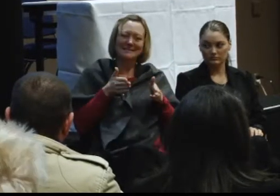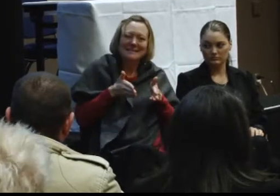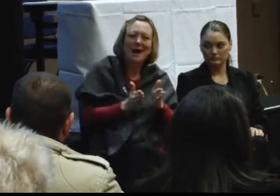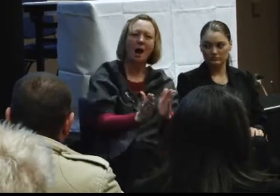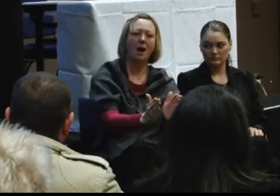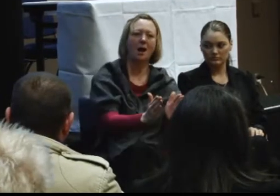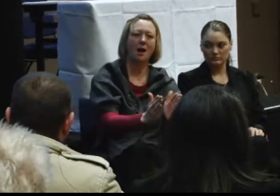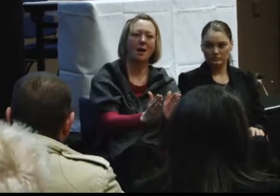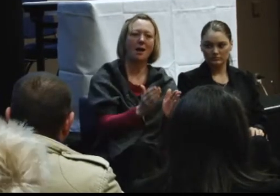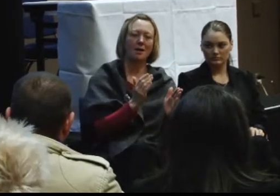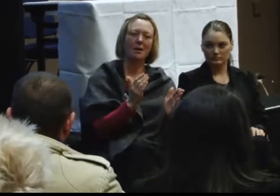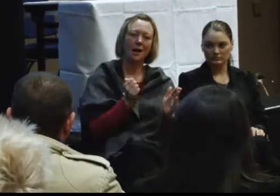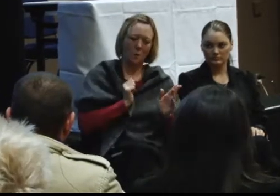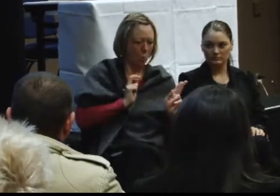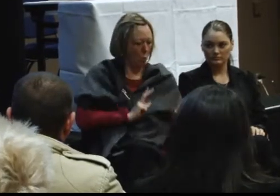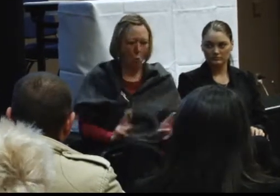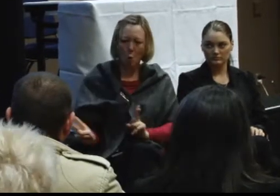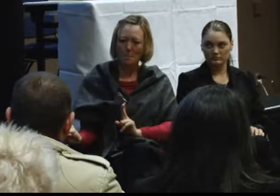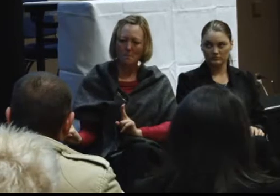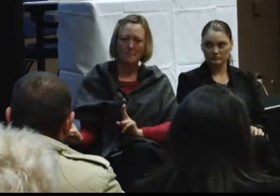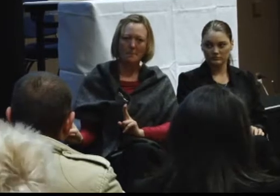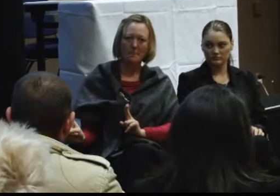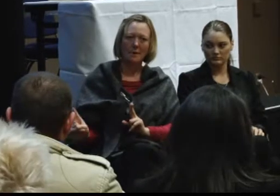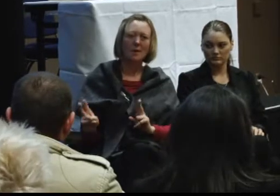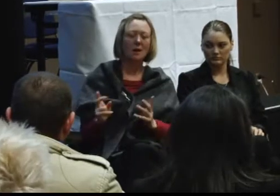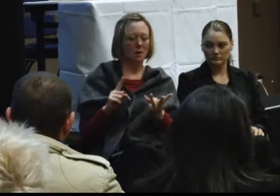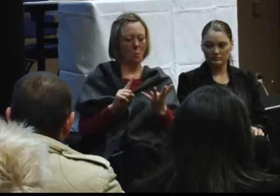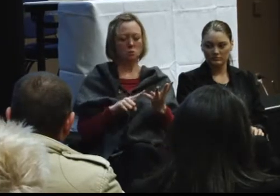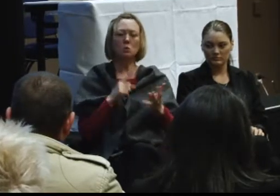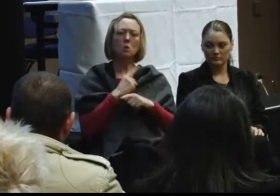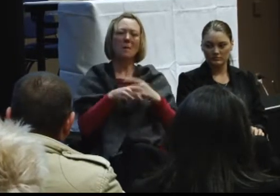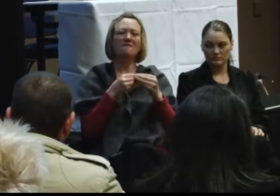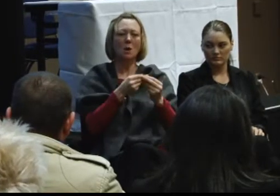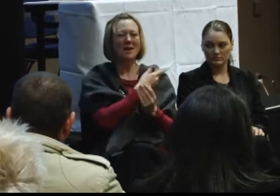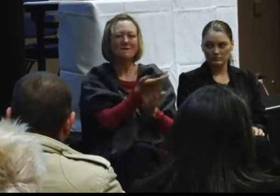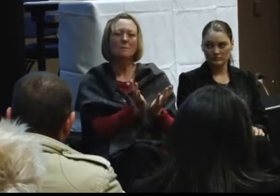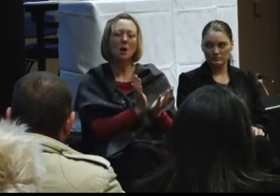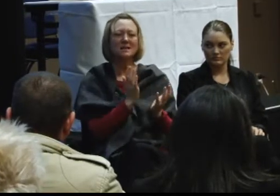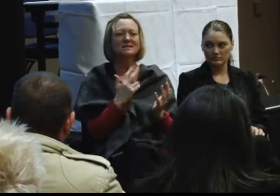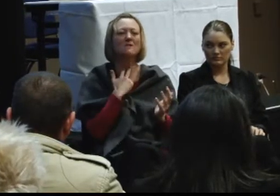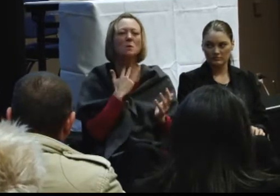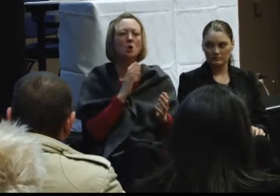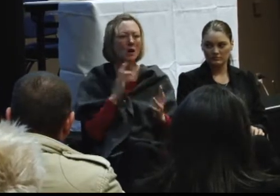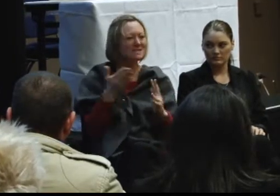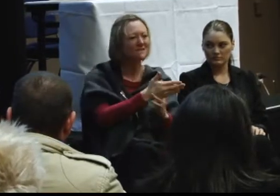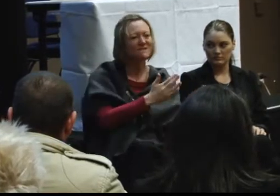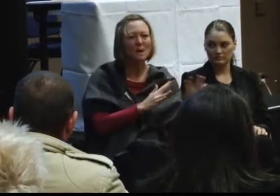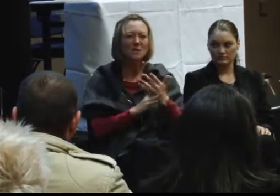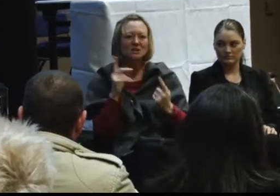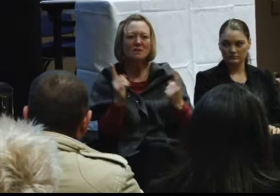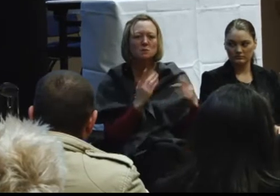together and also online. We talked about valuing everyone's voice. We talked about not interfering with each other's work when we were on there.